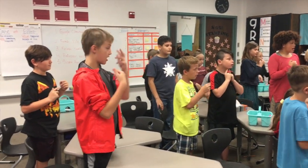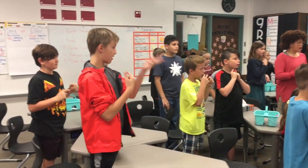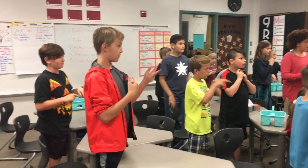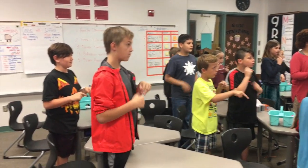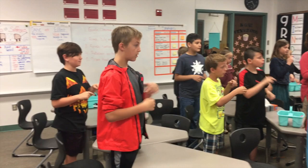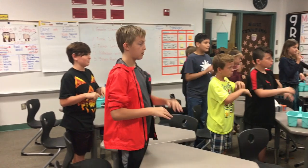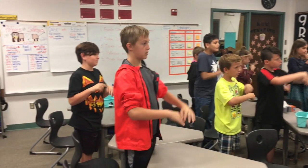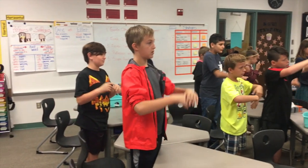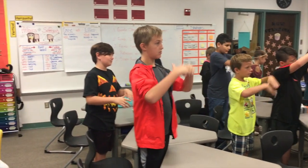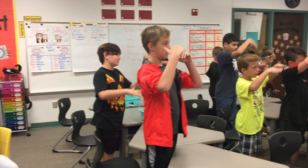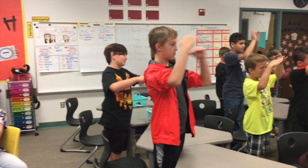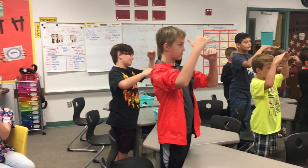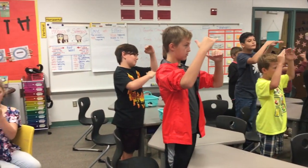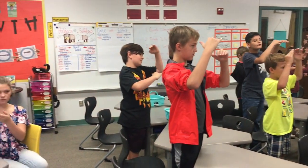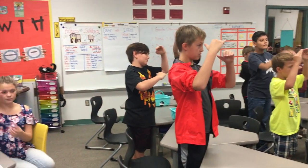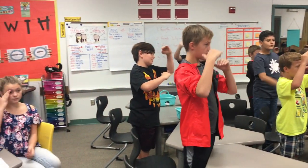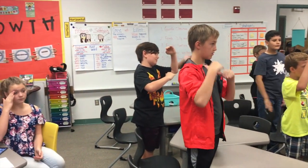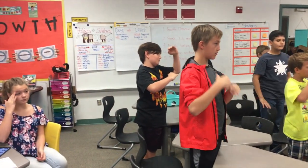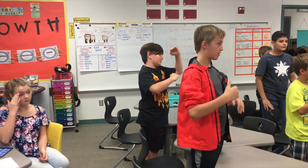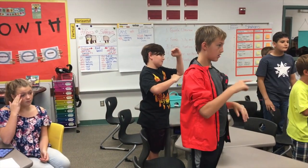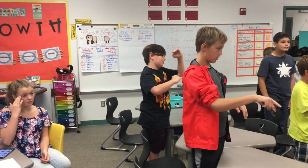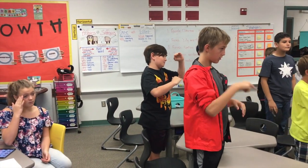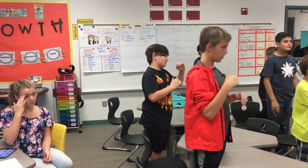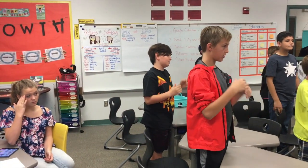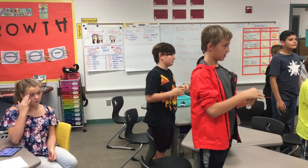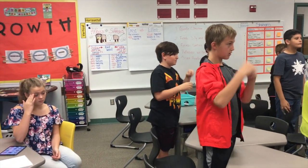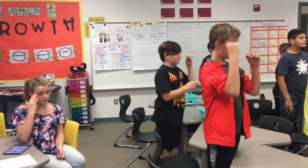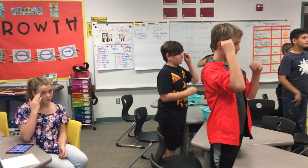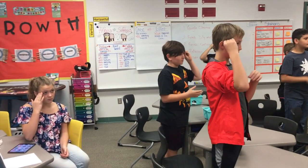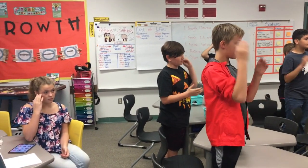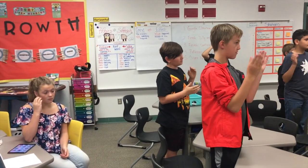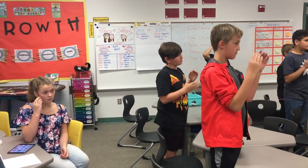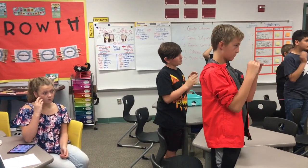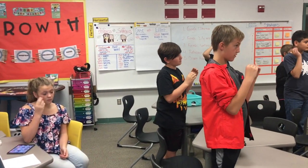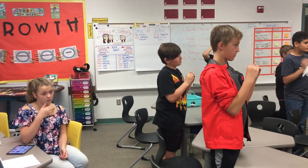I watch them grow. They're like much more.